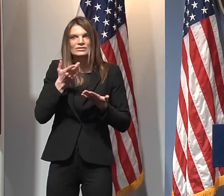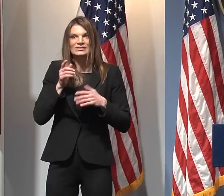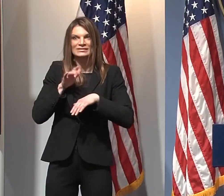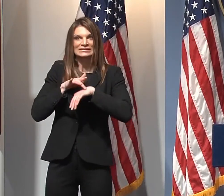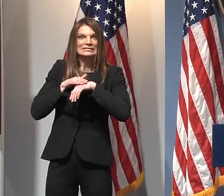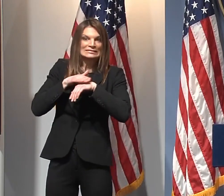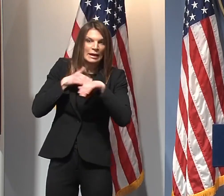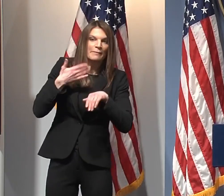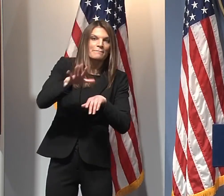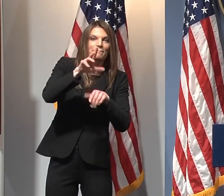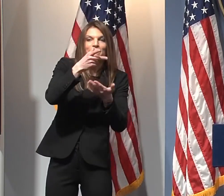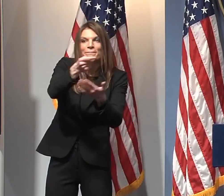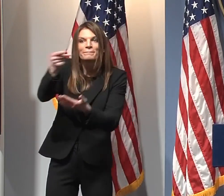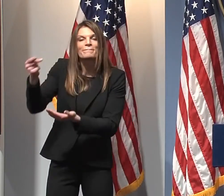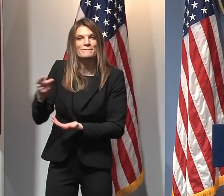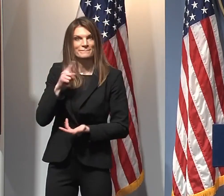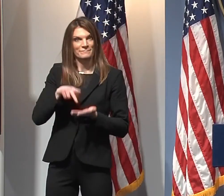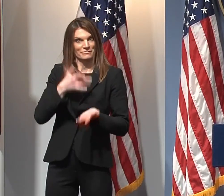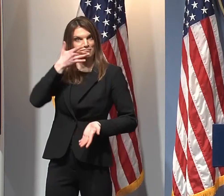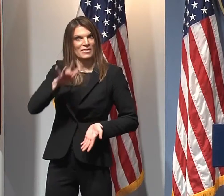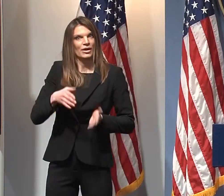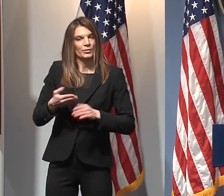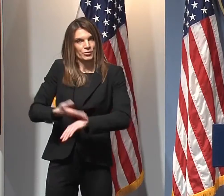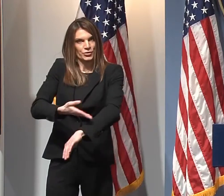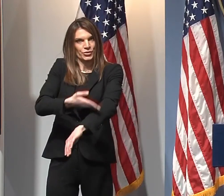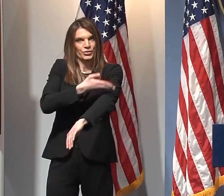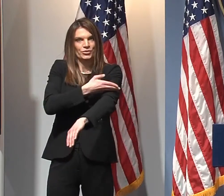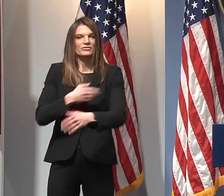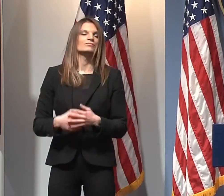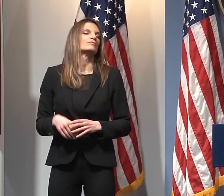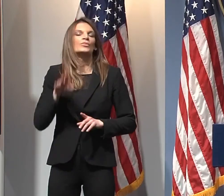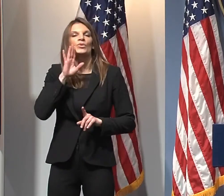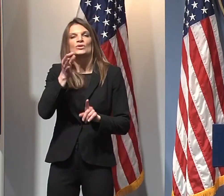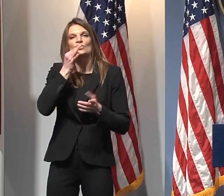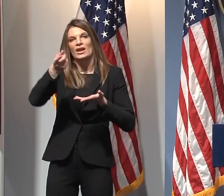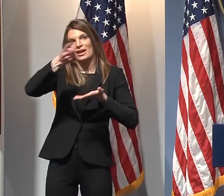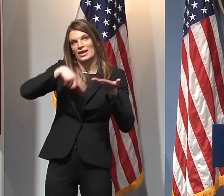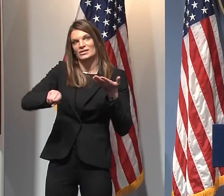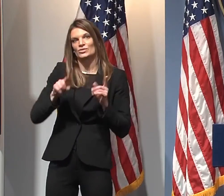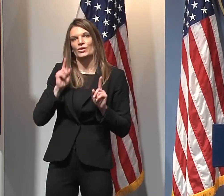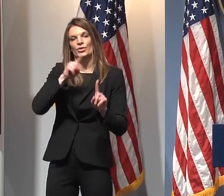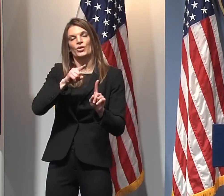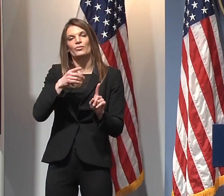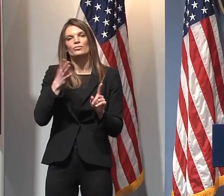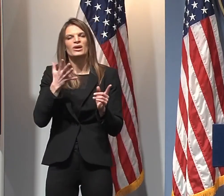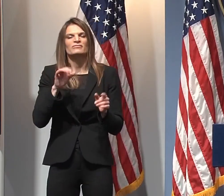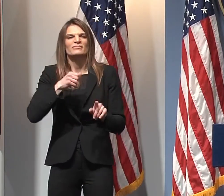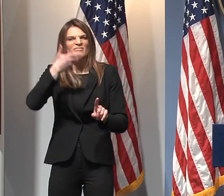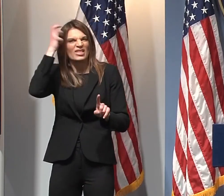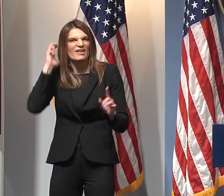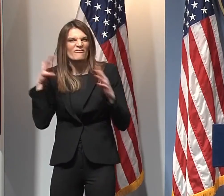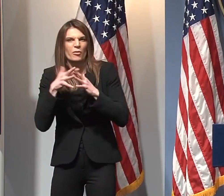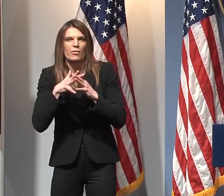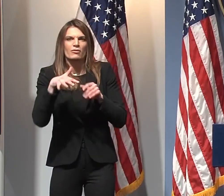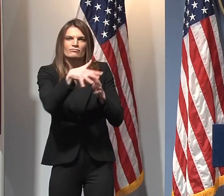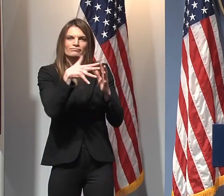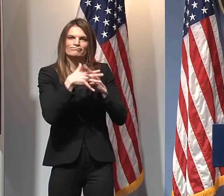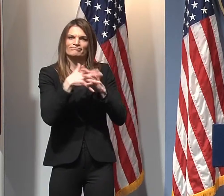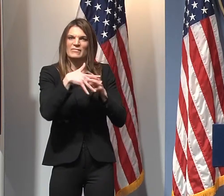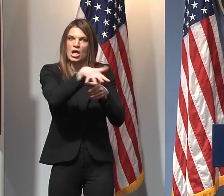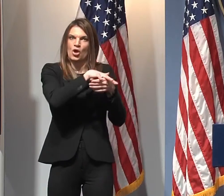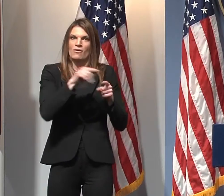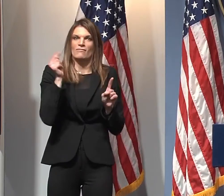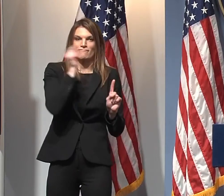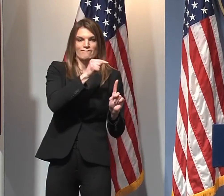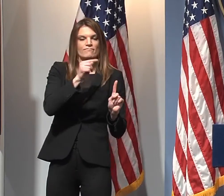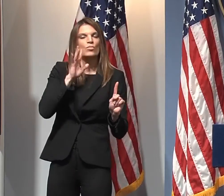Next week, we will start vaccinating at our FEMA-supported Ford Field site in Detroit in partnership with Meyer, Henry